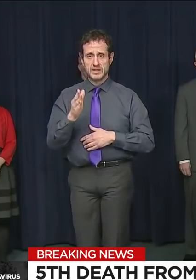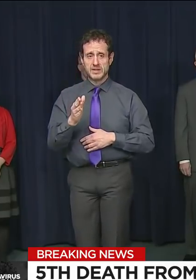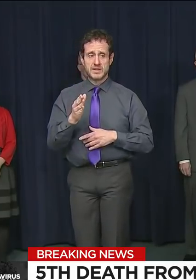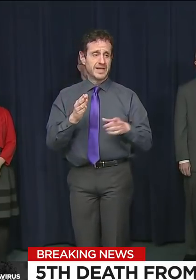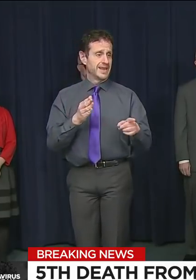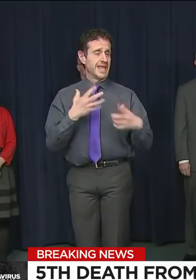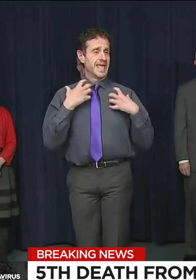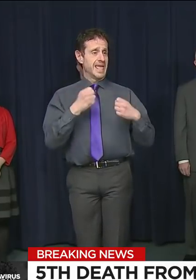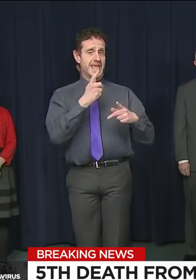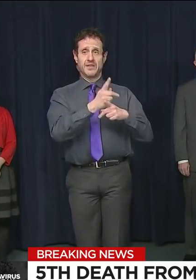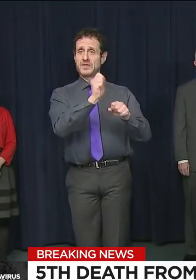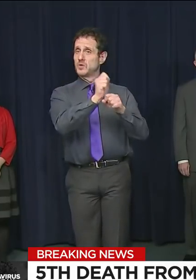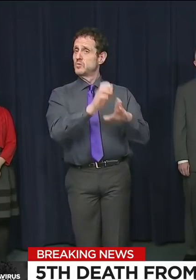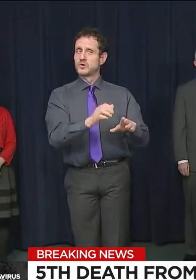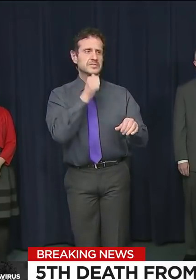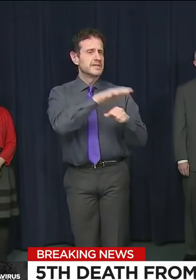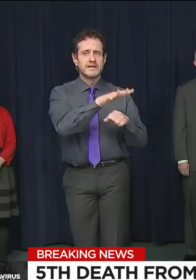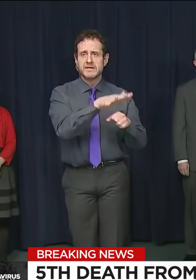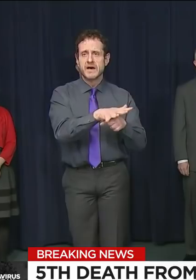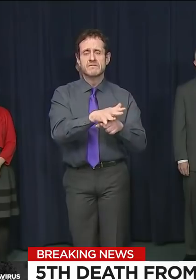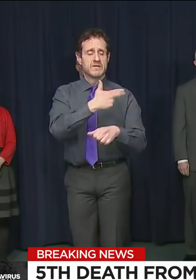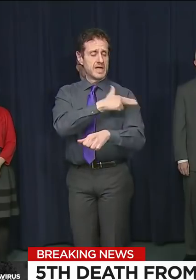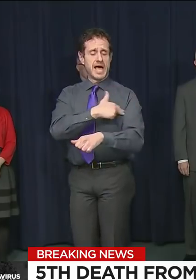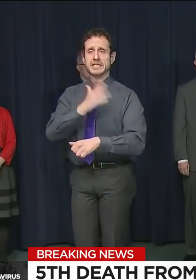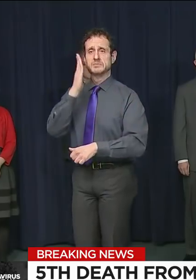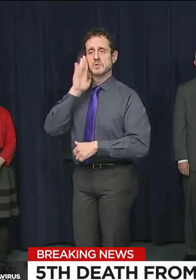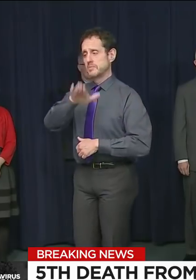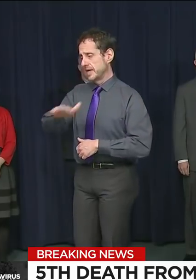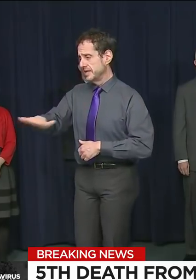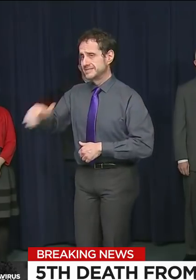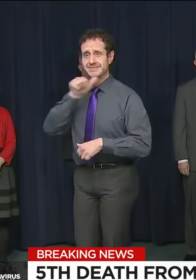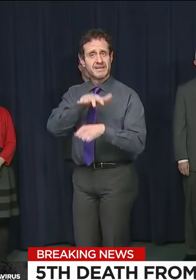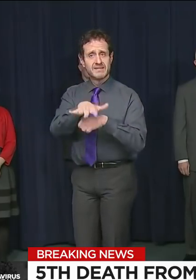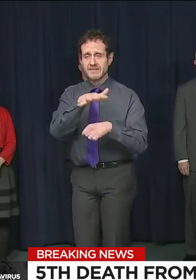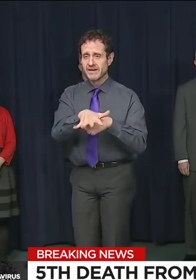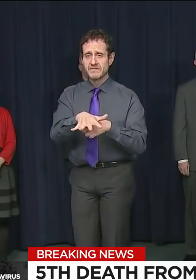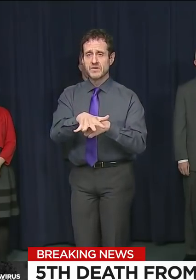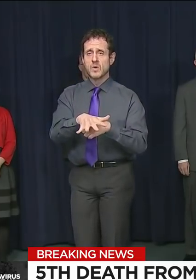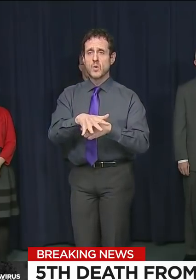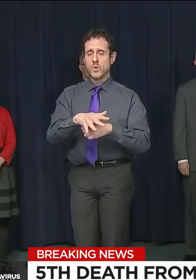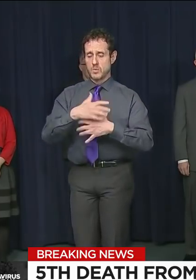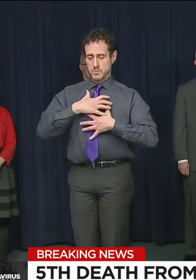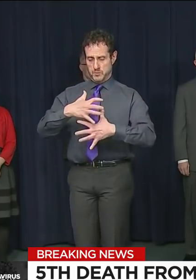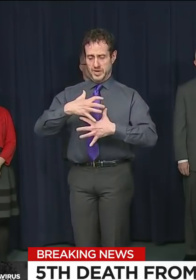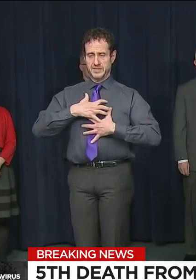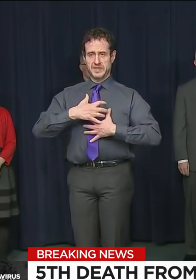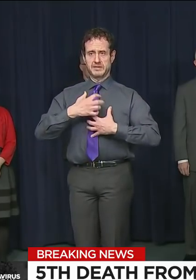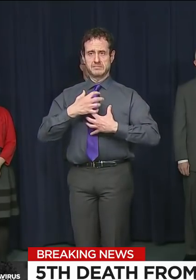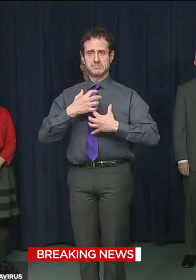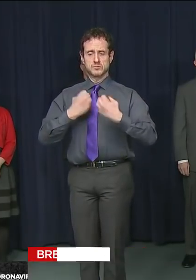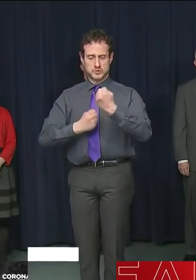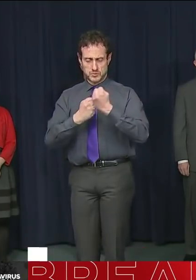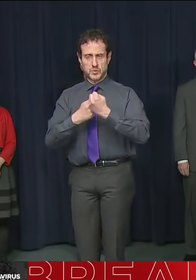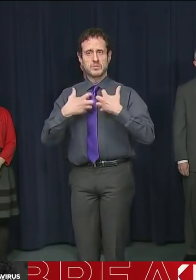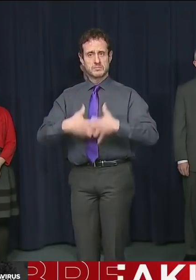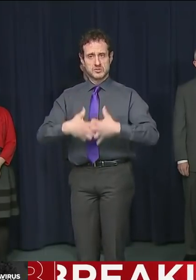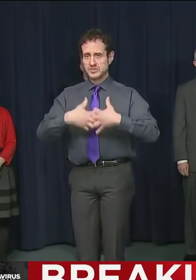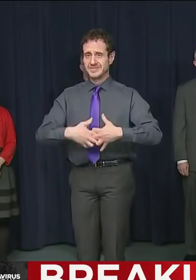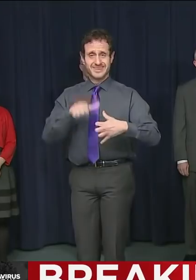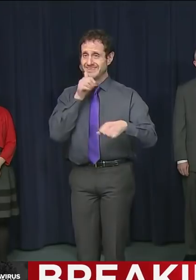healthcare workers or hospital beds or ventilators for the overwhelming influx of sick